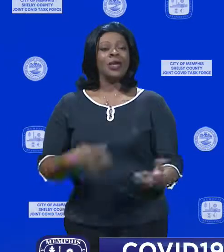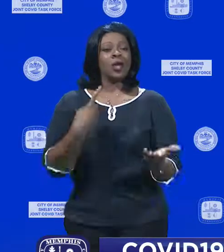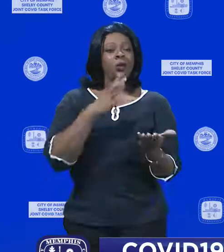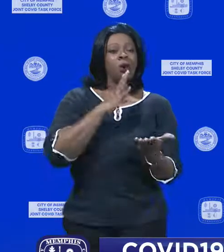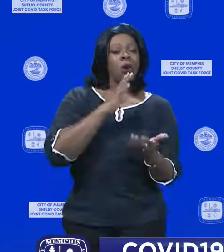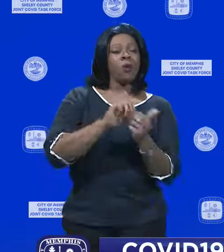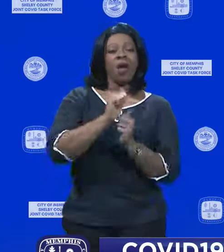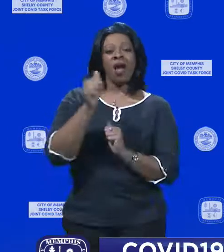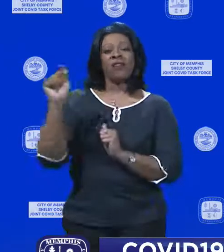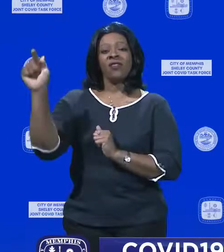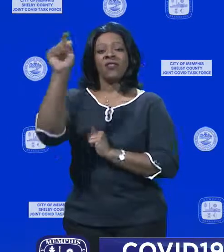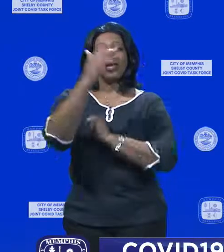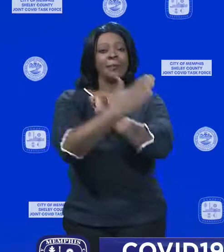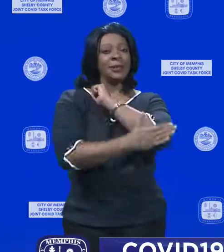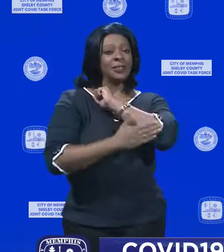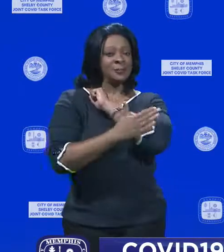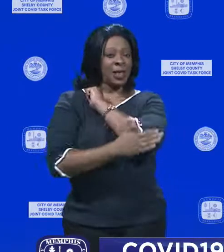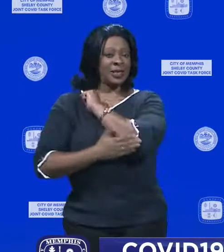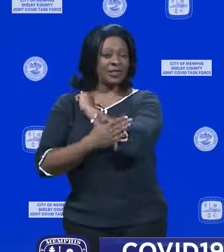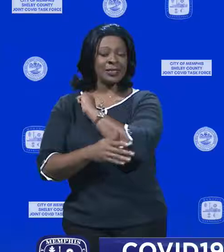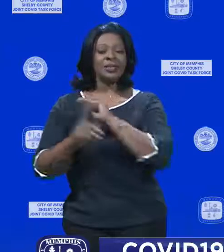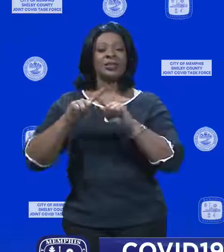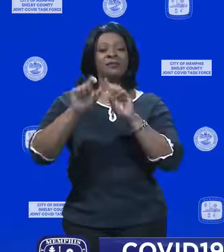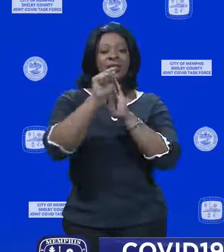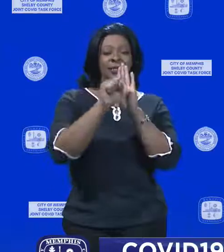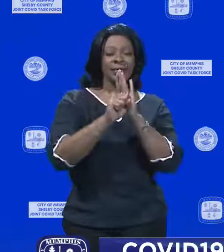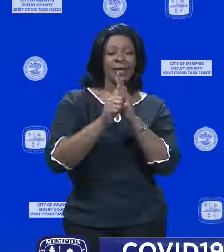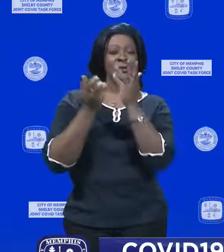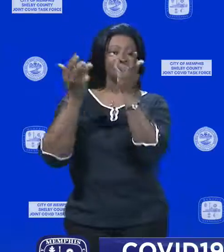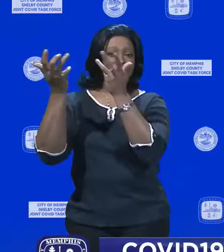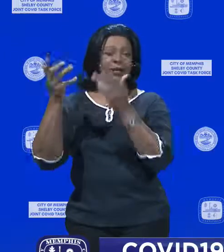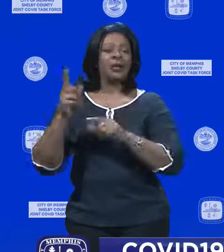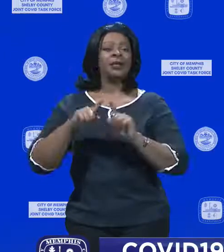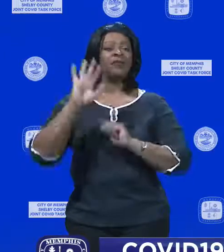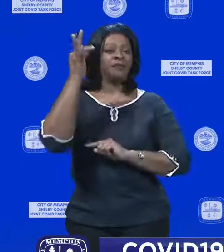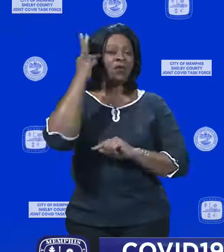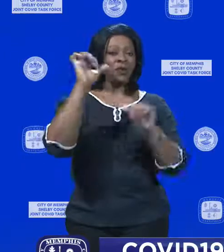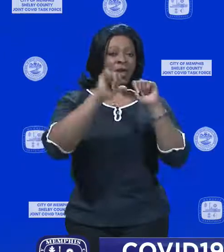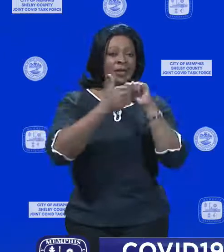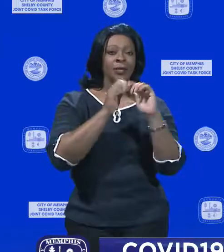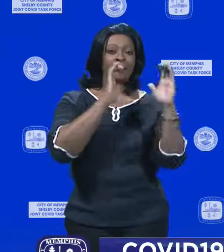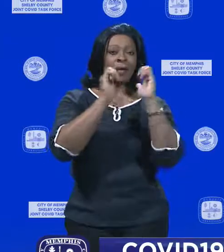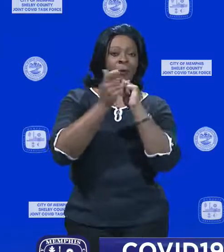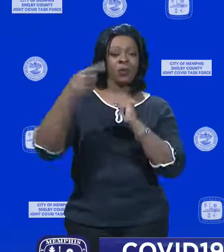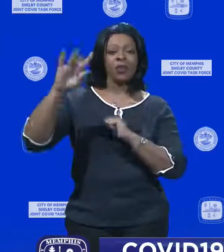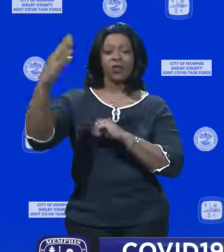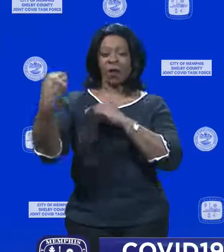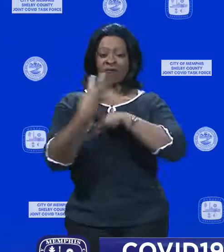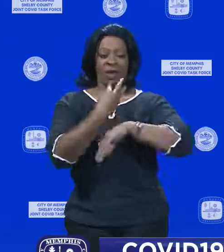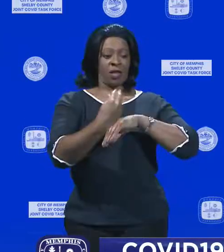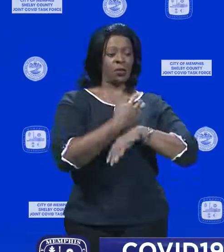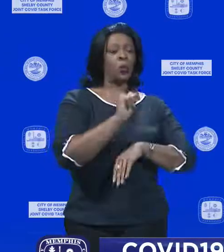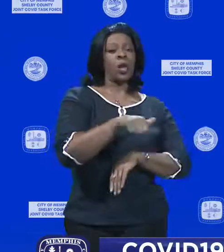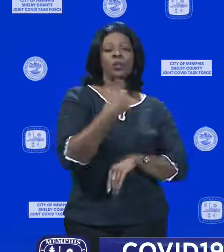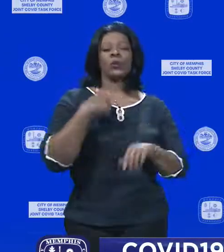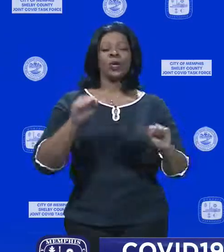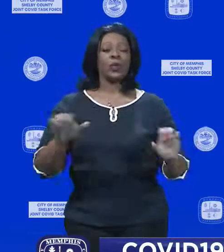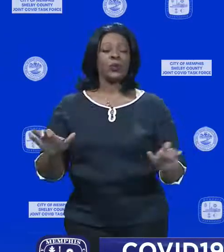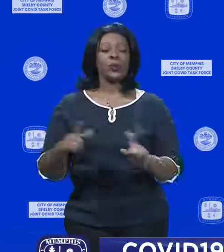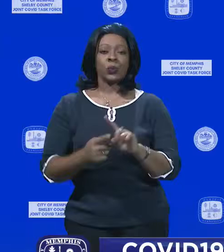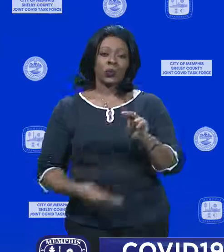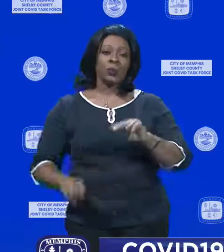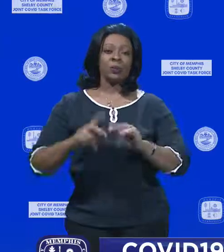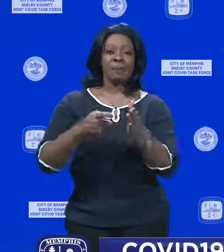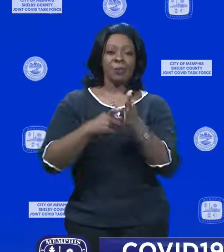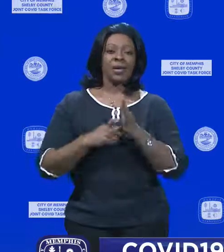other municipalities, the folks at the state, and even some of the federal agencies to ask for advice about what else we might do to drive up